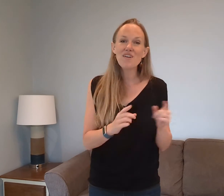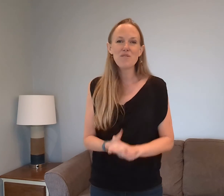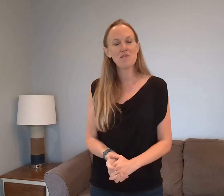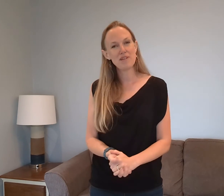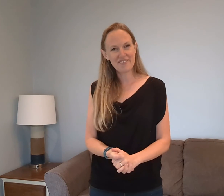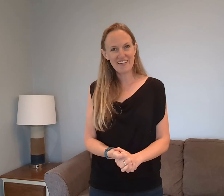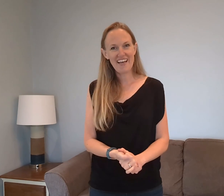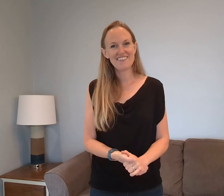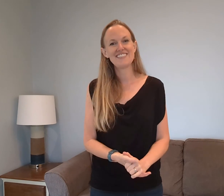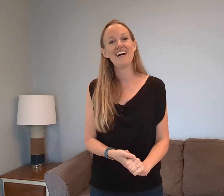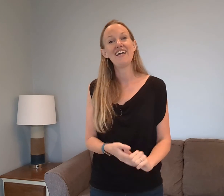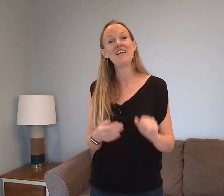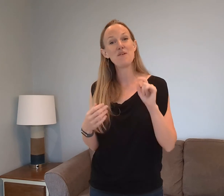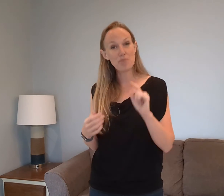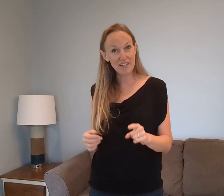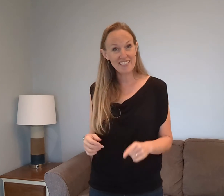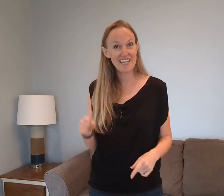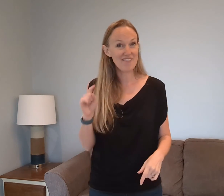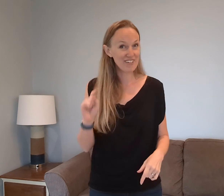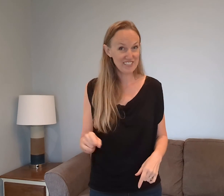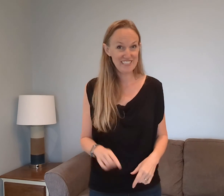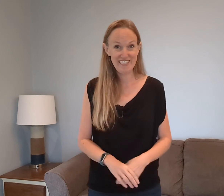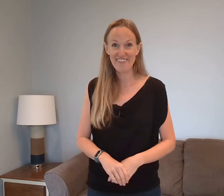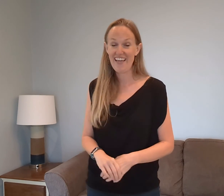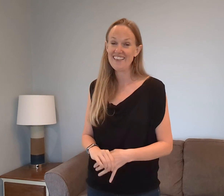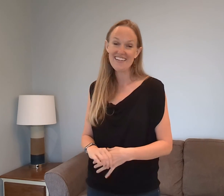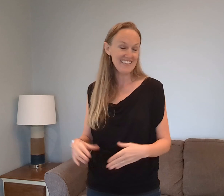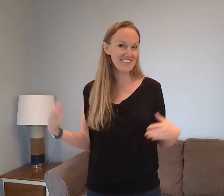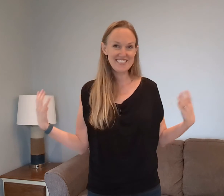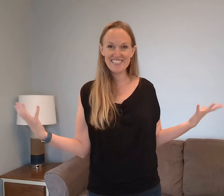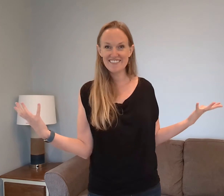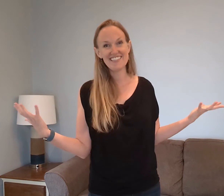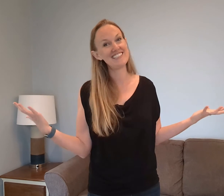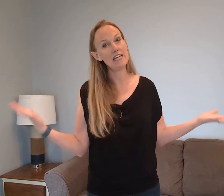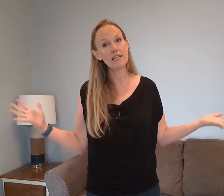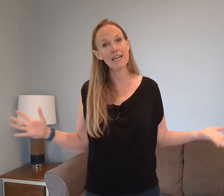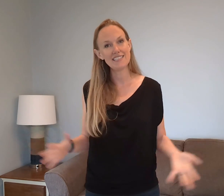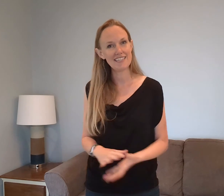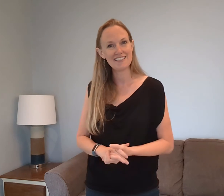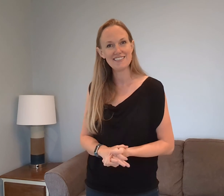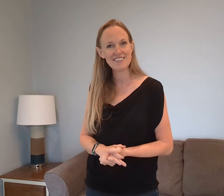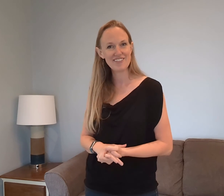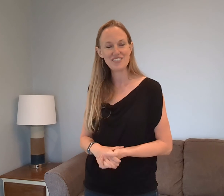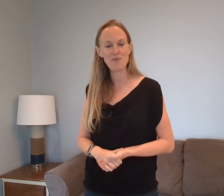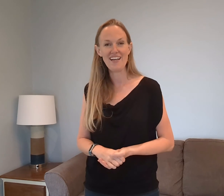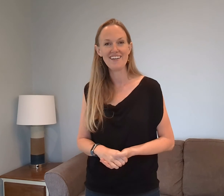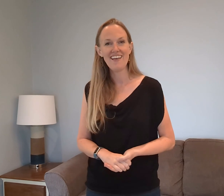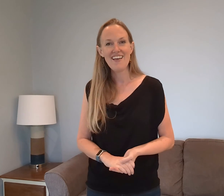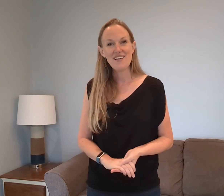Tomorrow we will be learning how to sign the bridge and verse 2. And luckily verse 2 is nearly identical to verse 1.